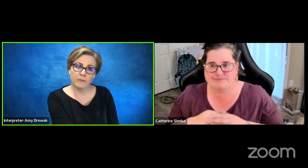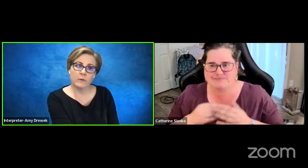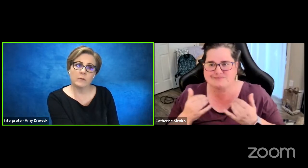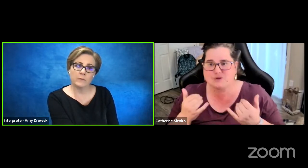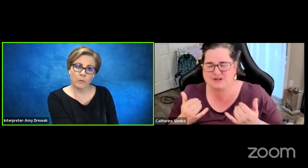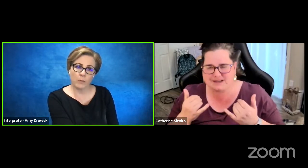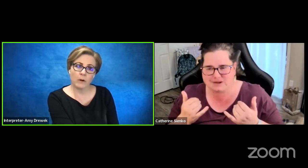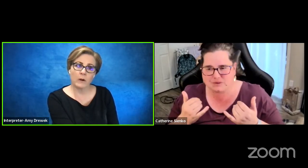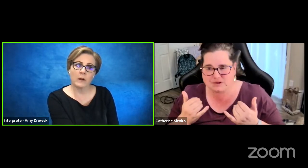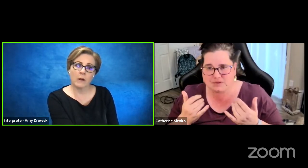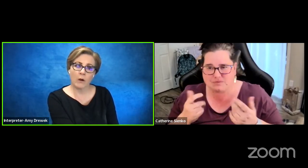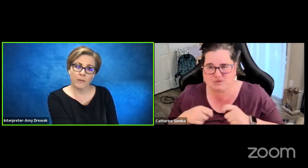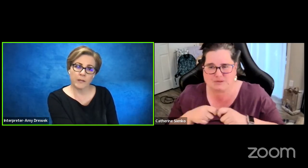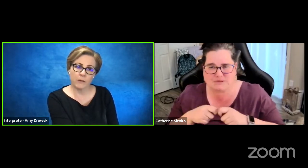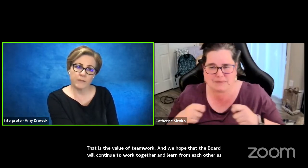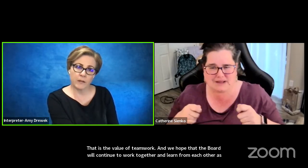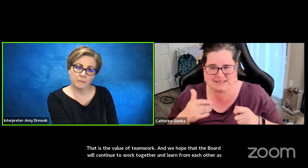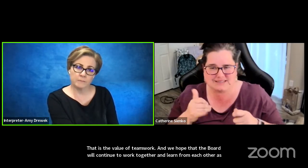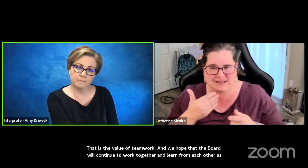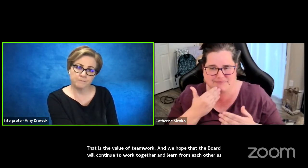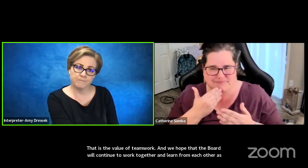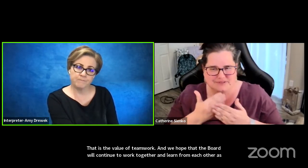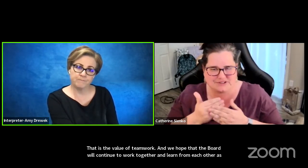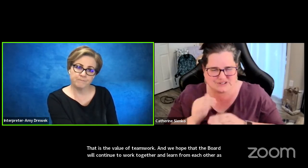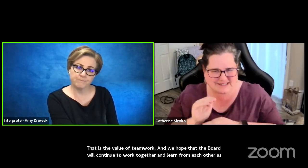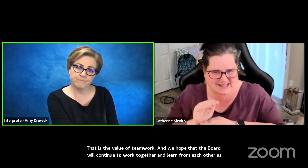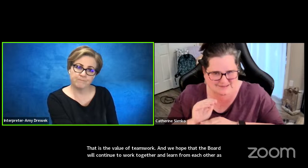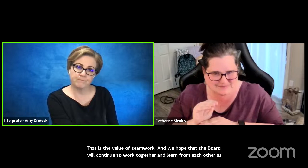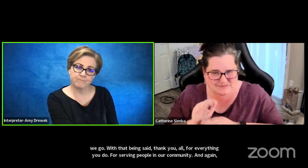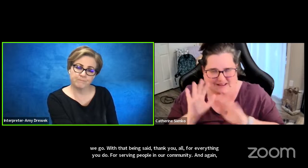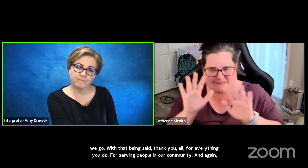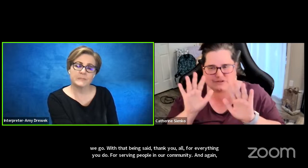the agency are thankful for all that you have done.